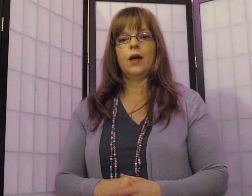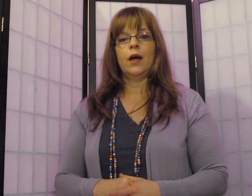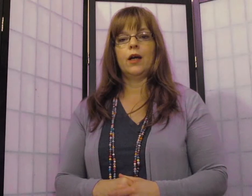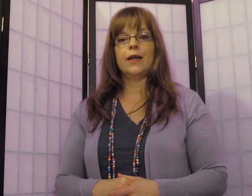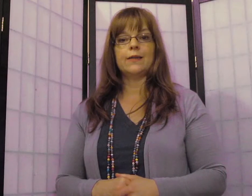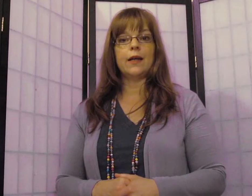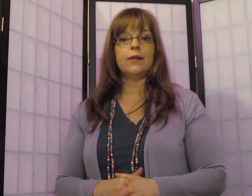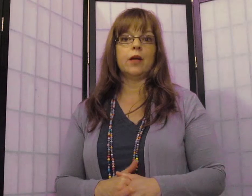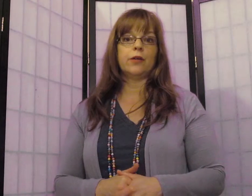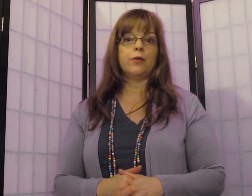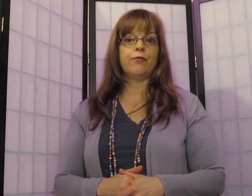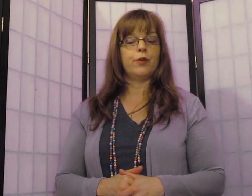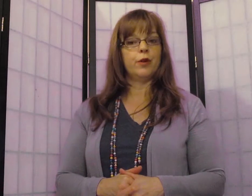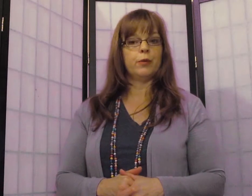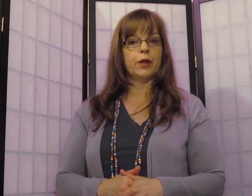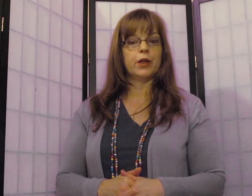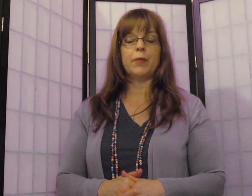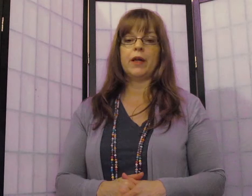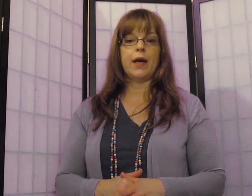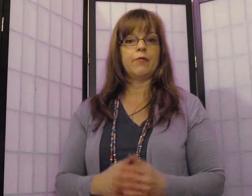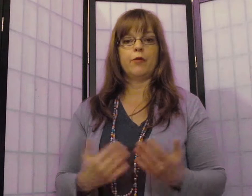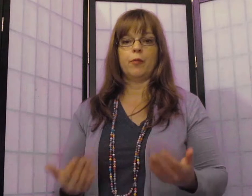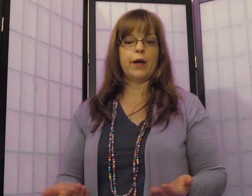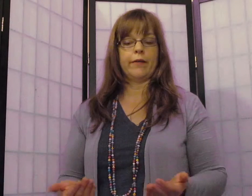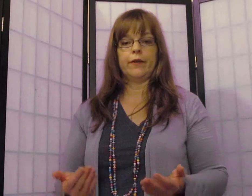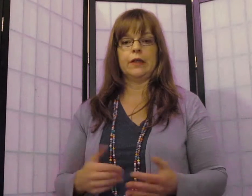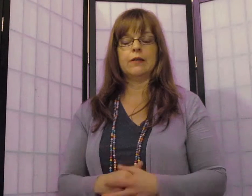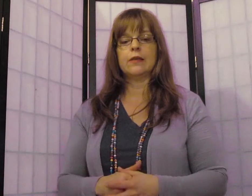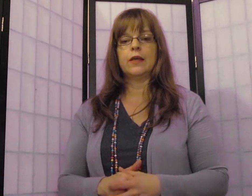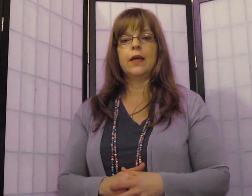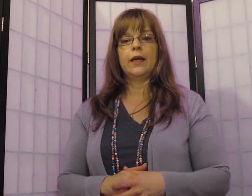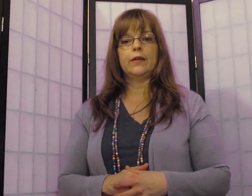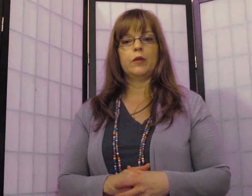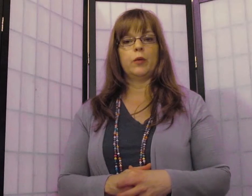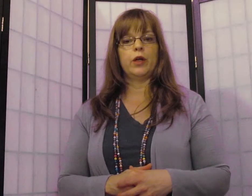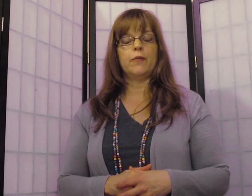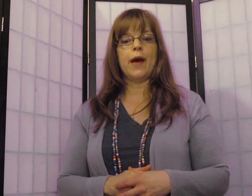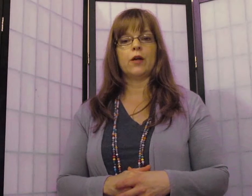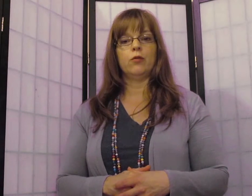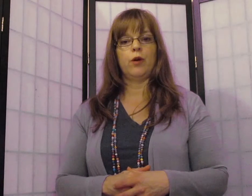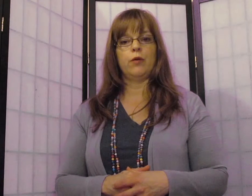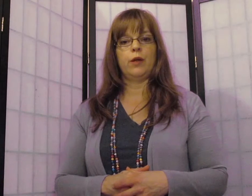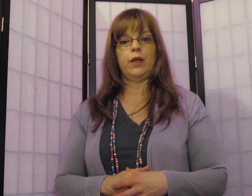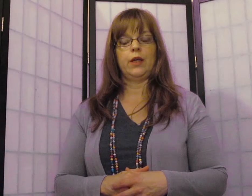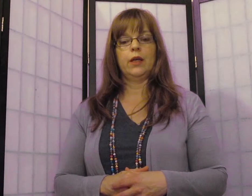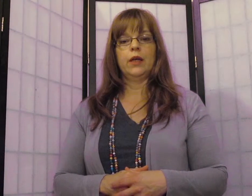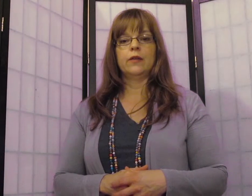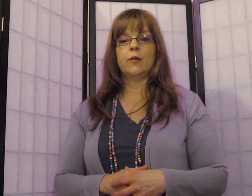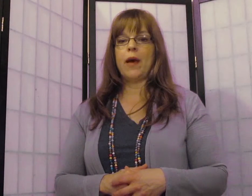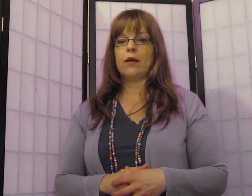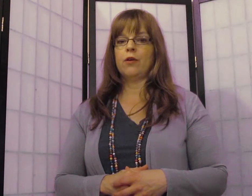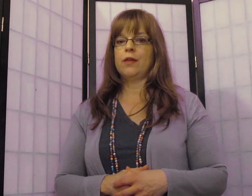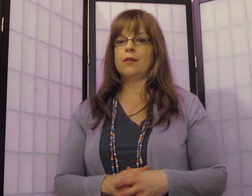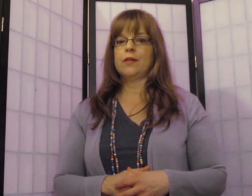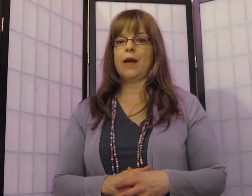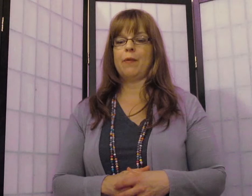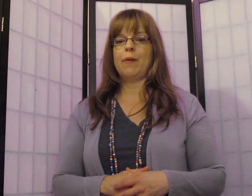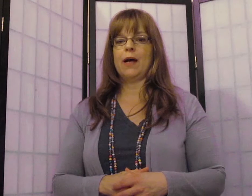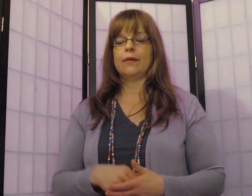Our next sign is also a food word, but not for breakfast. It's the word macaroni. So macaroni is a type of pasta